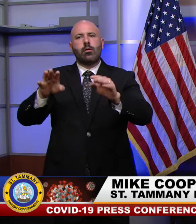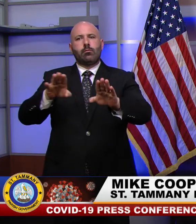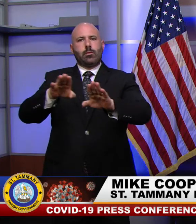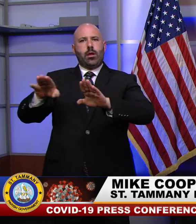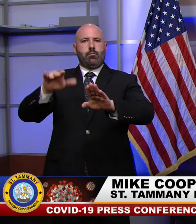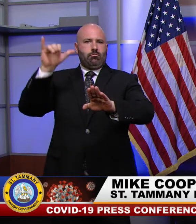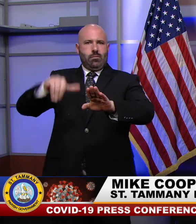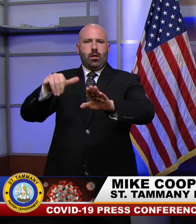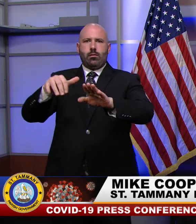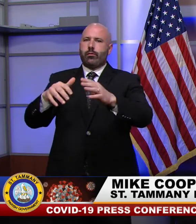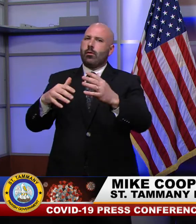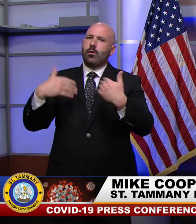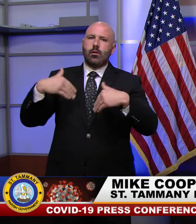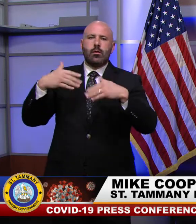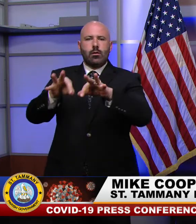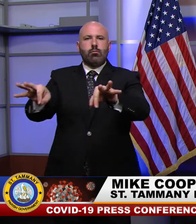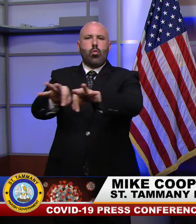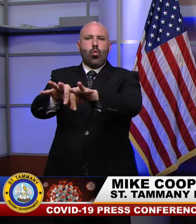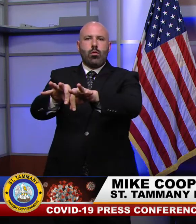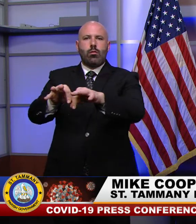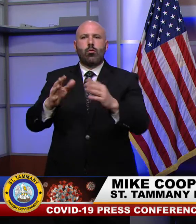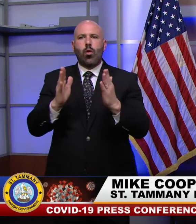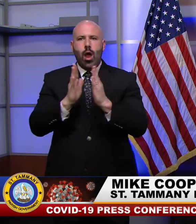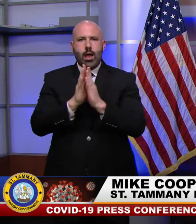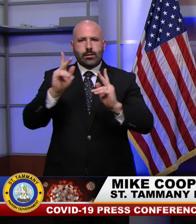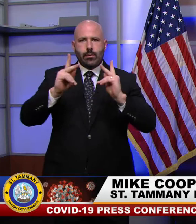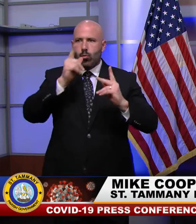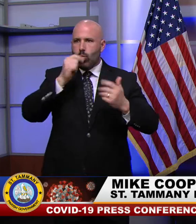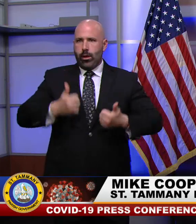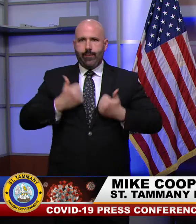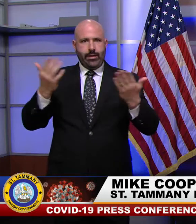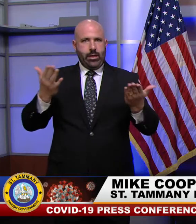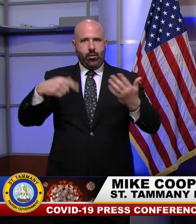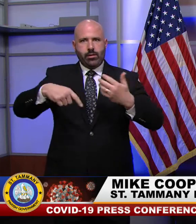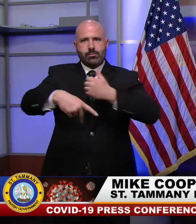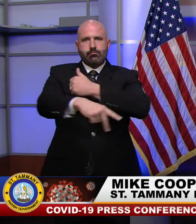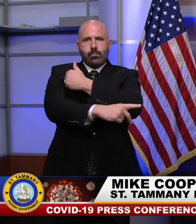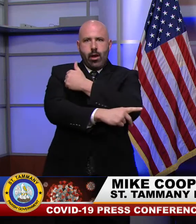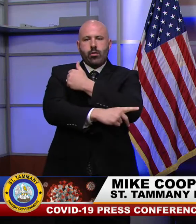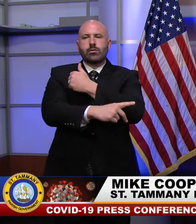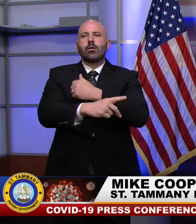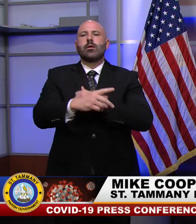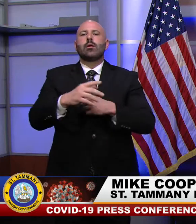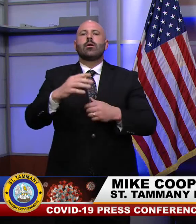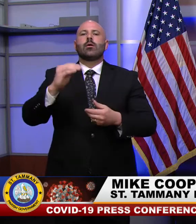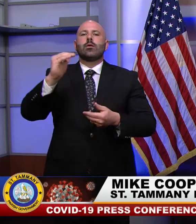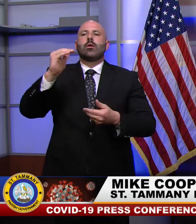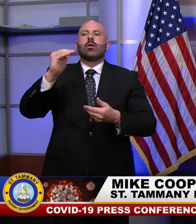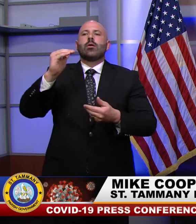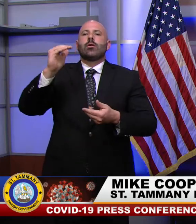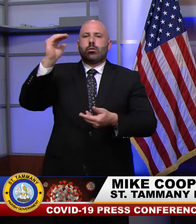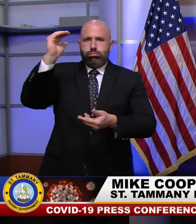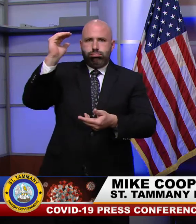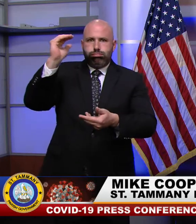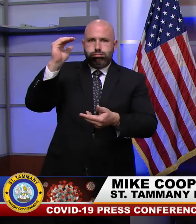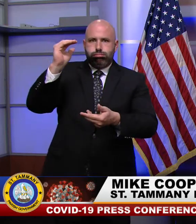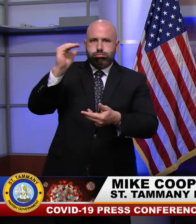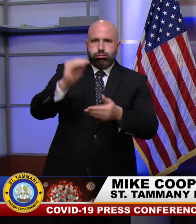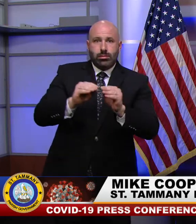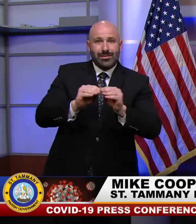more critical. We are asking our residents to do their part to slow the spread of the